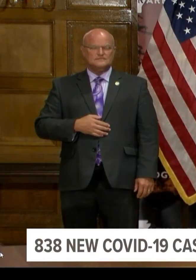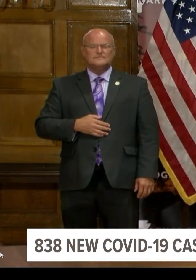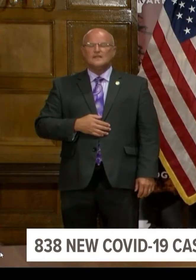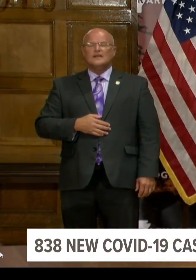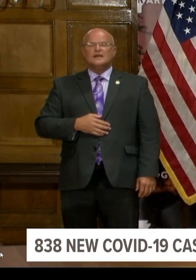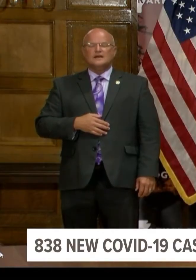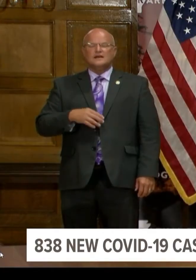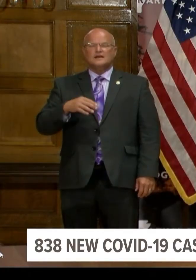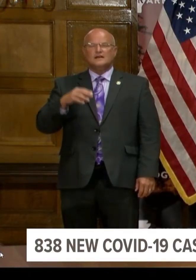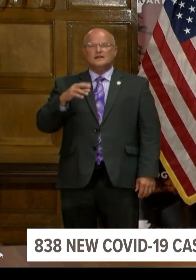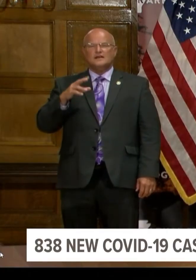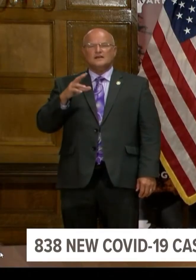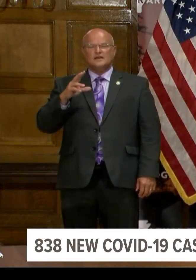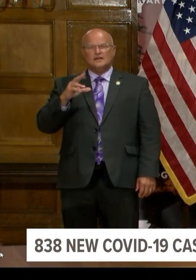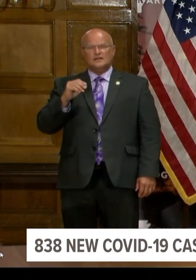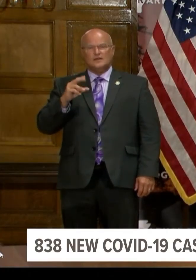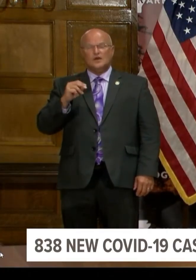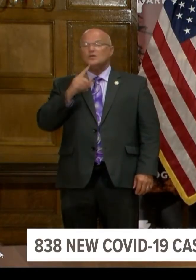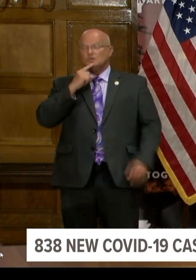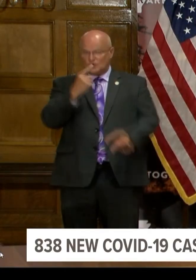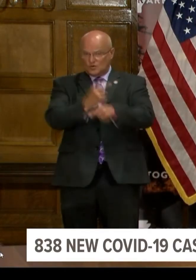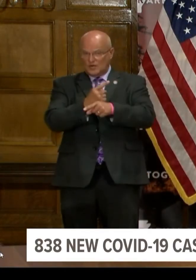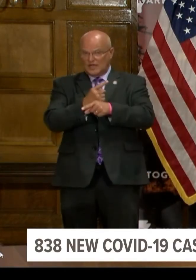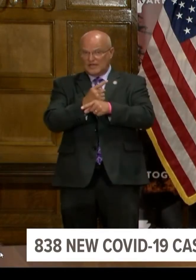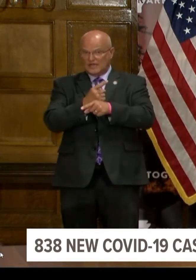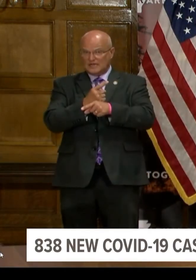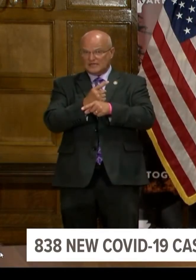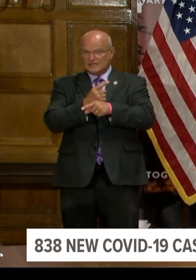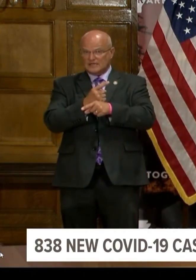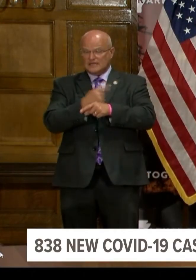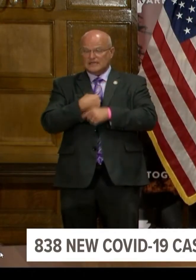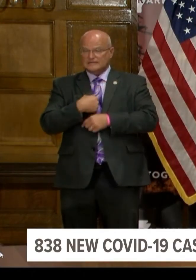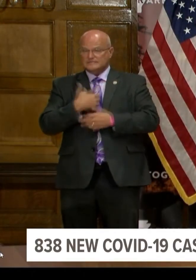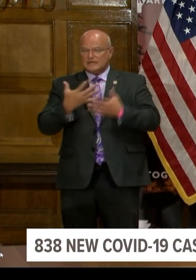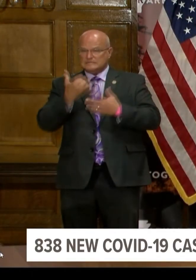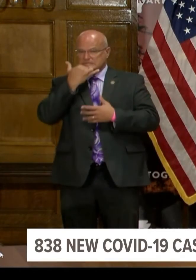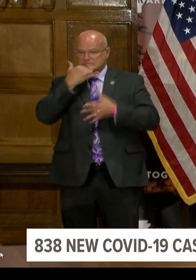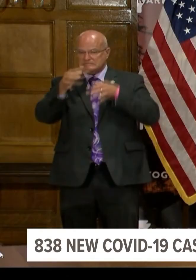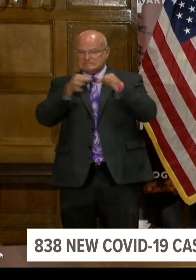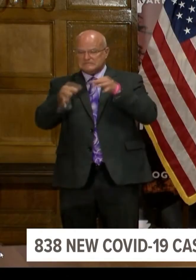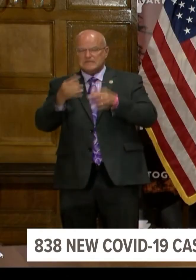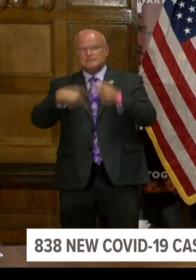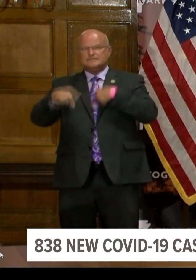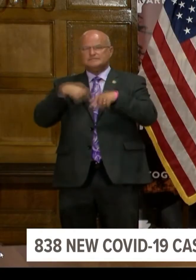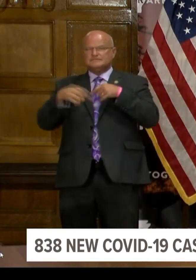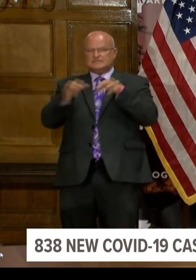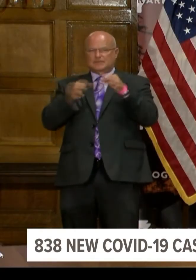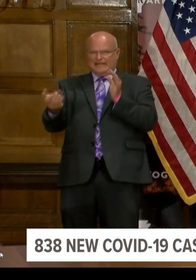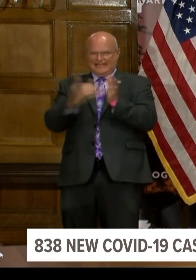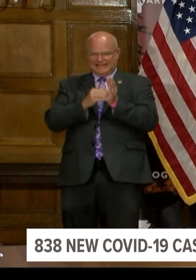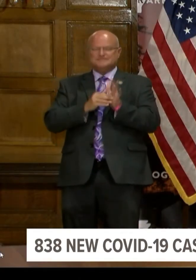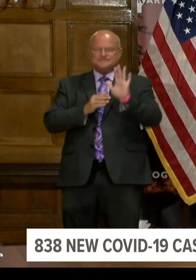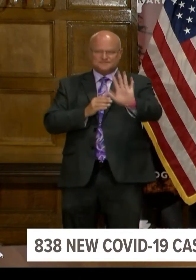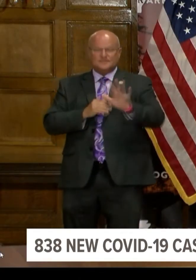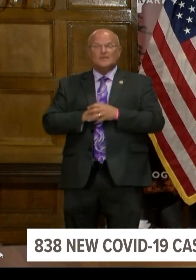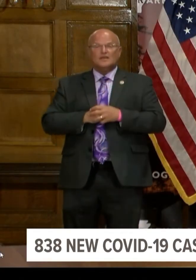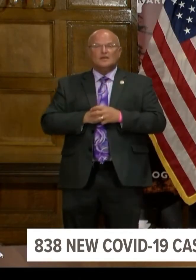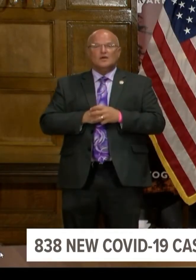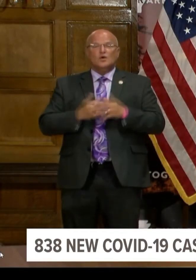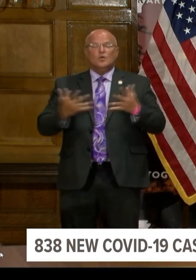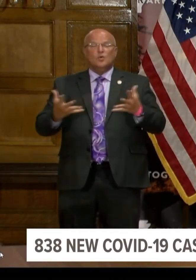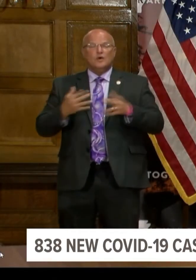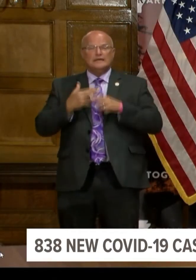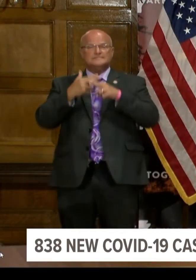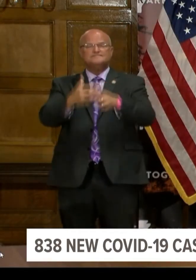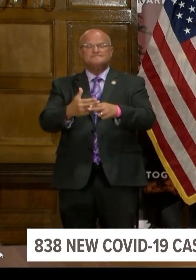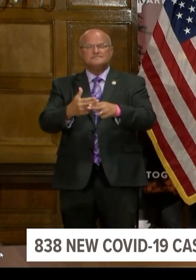No, Neil, you are correct. If I inartfully explained myself, let me go back and do it again. So what I'm